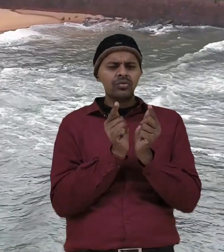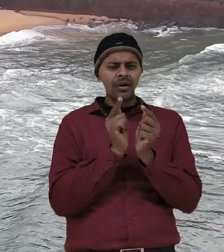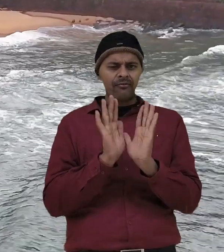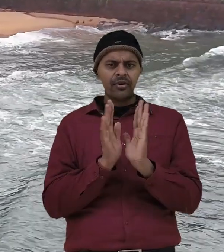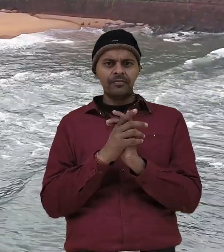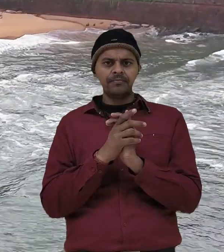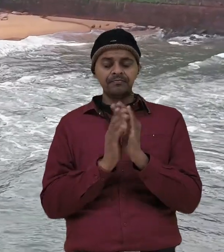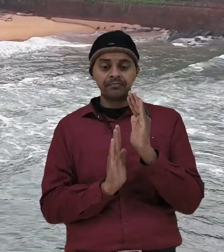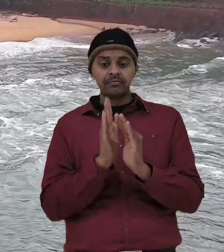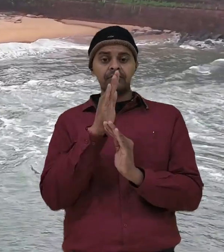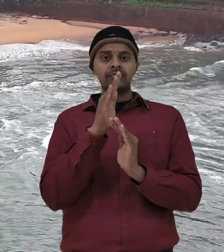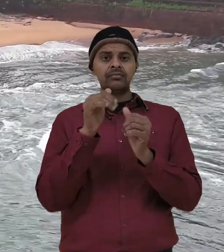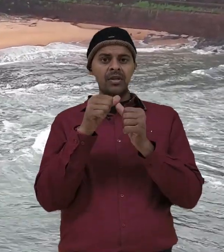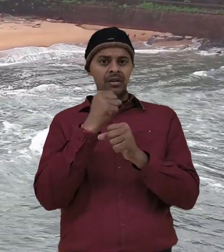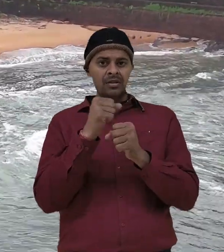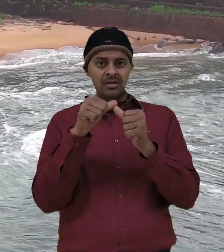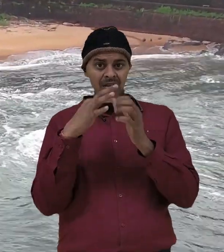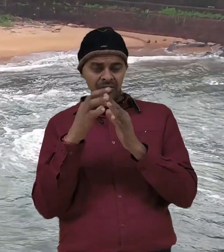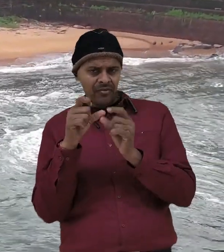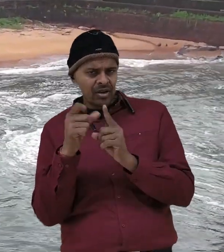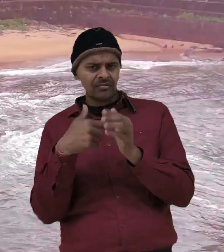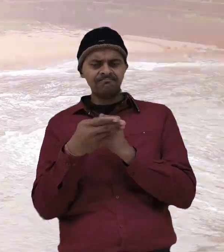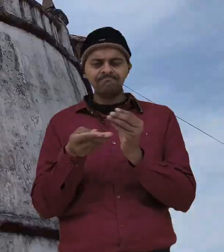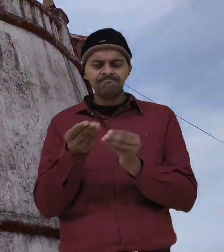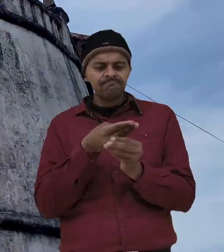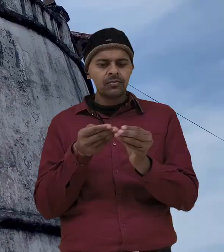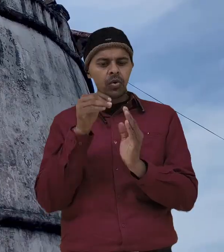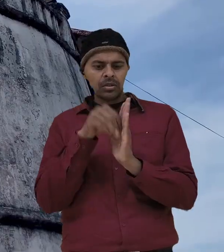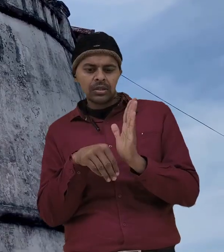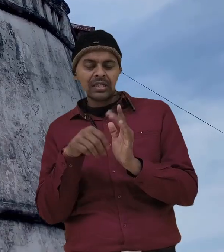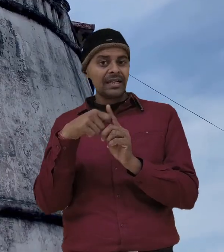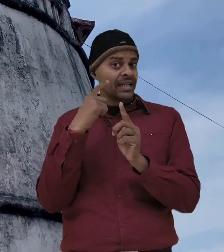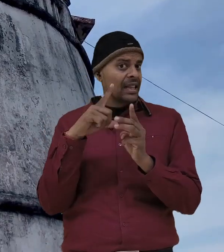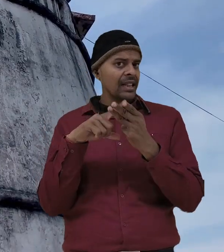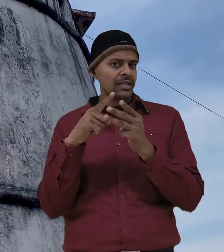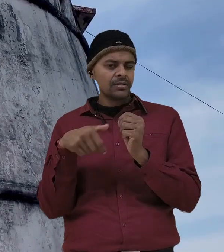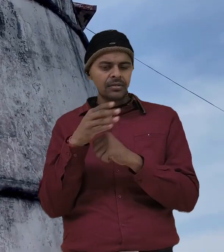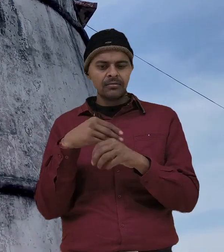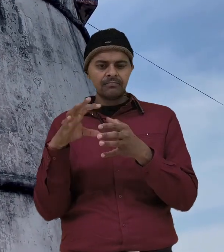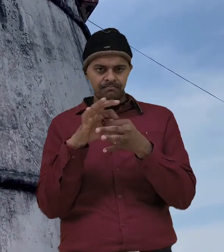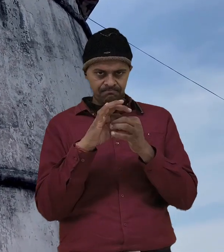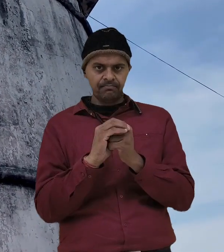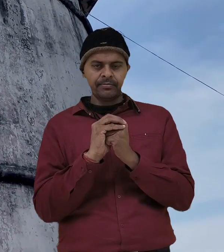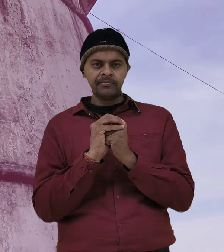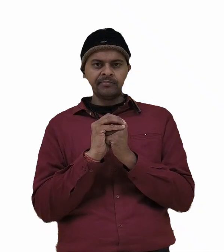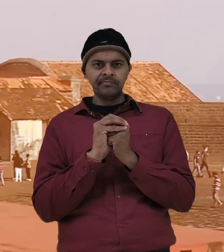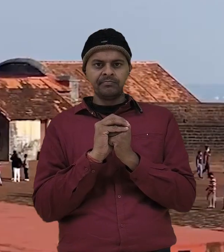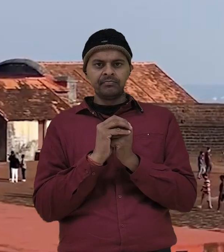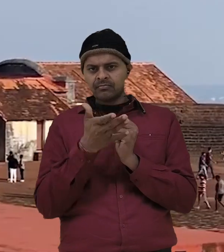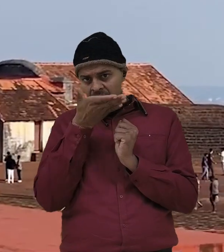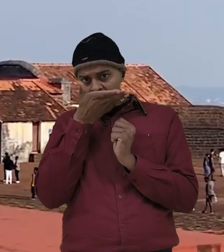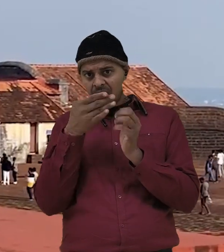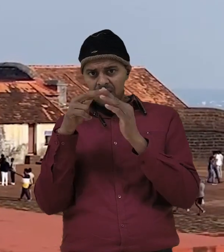with cell paraffin wall. The two long stairways originating from the seaside of the upper Fort